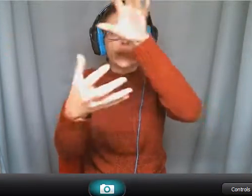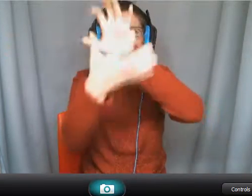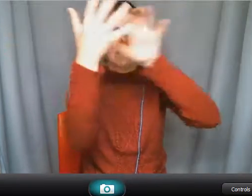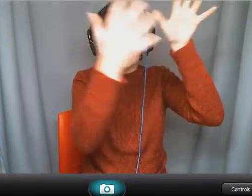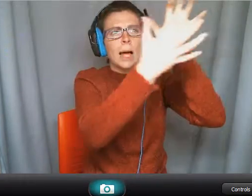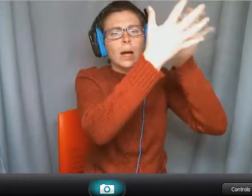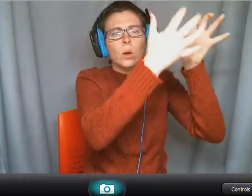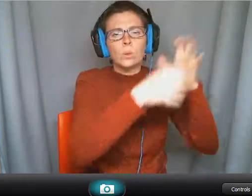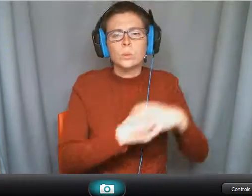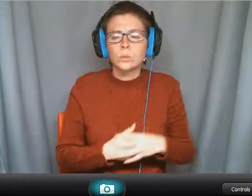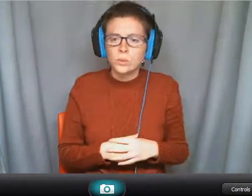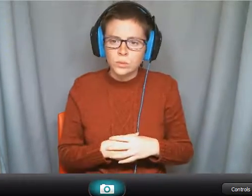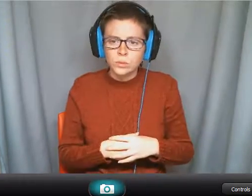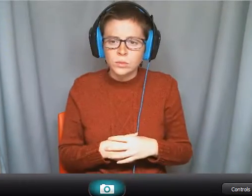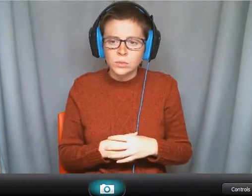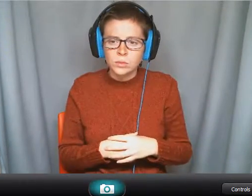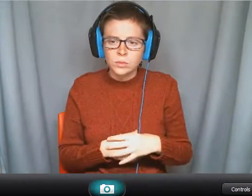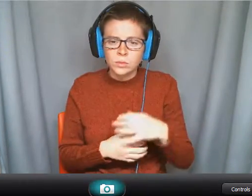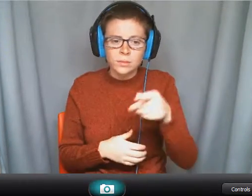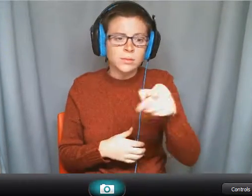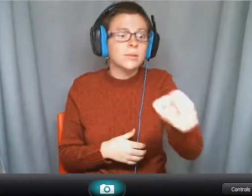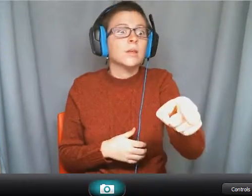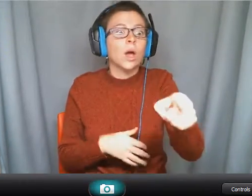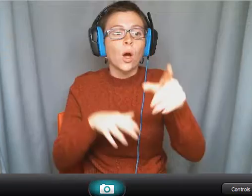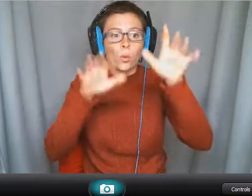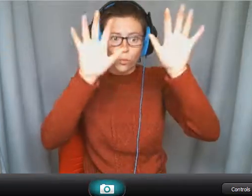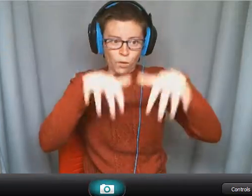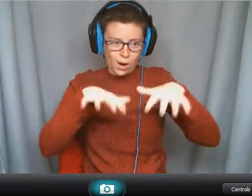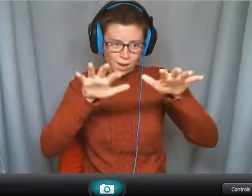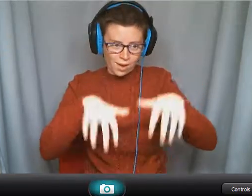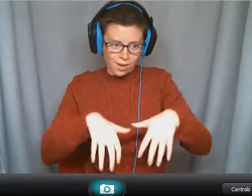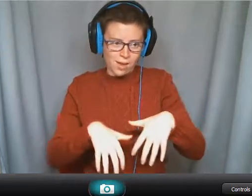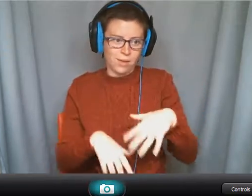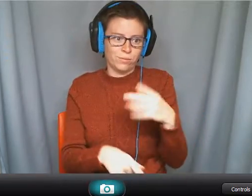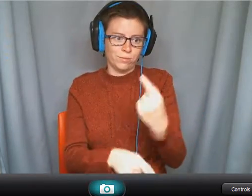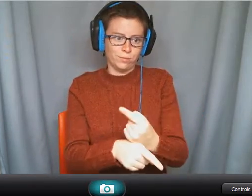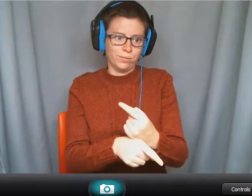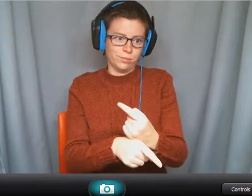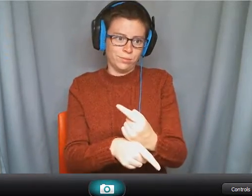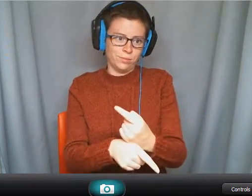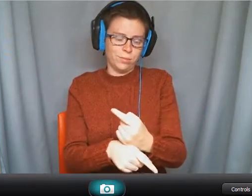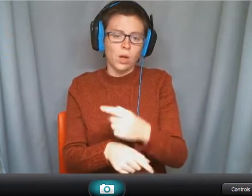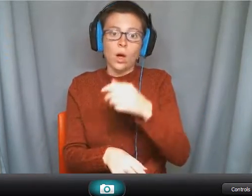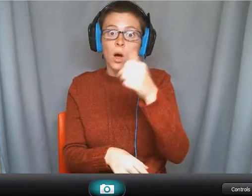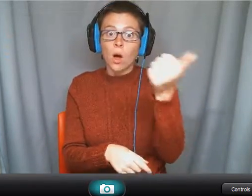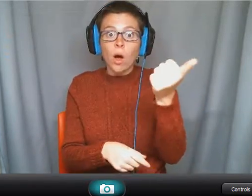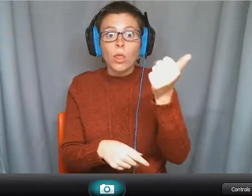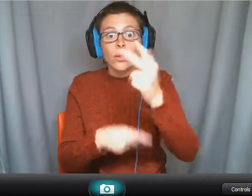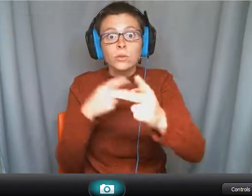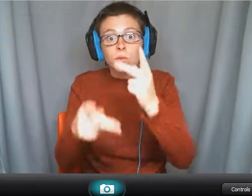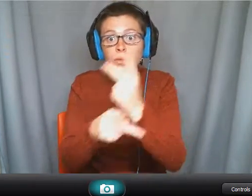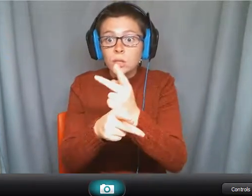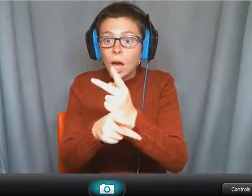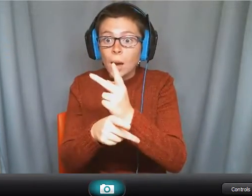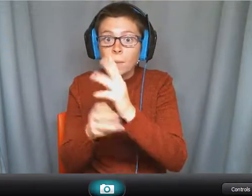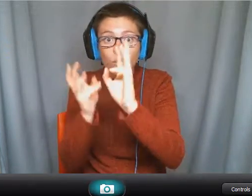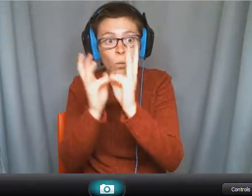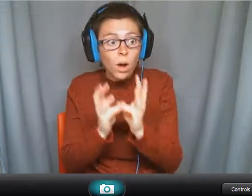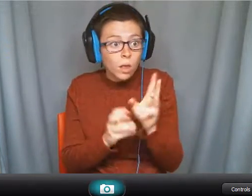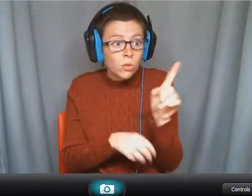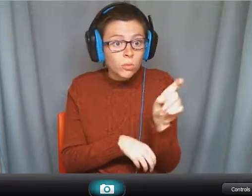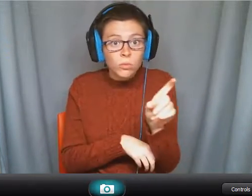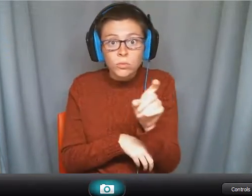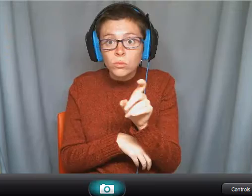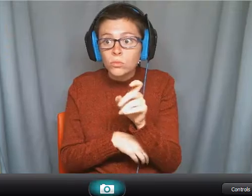another type of weather? Yes. Okay, rain, sleet. You want to raise your hand and wait to be called on. Everybody wants a